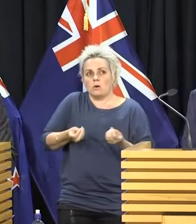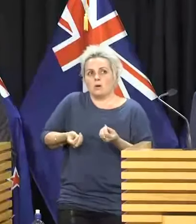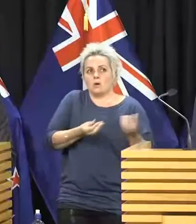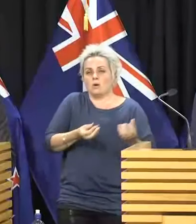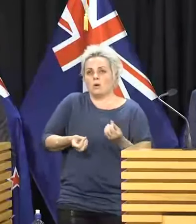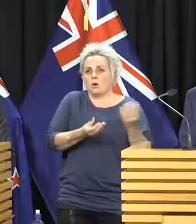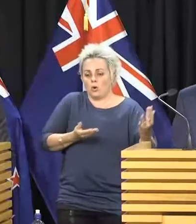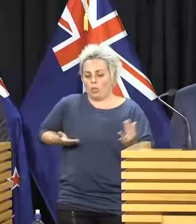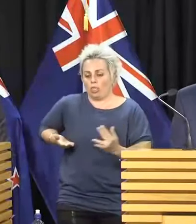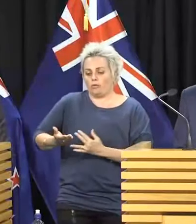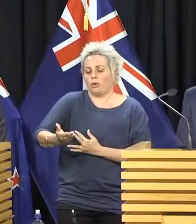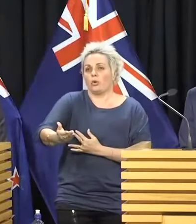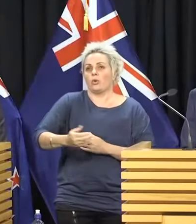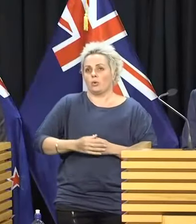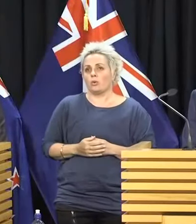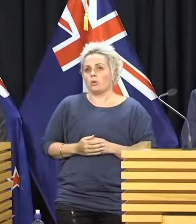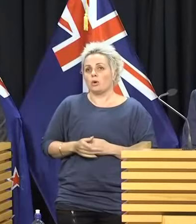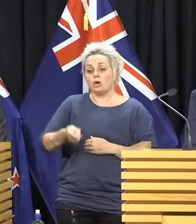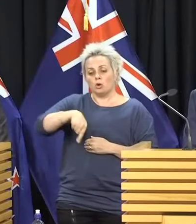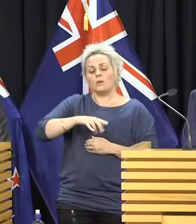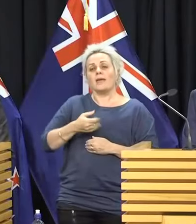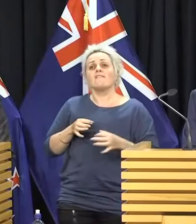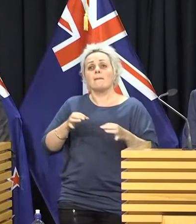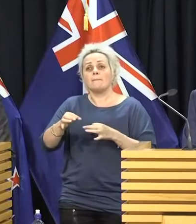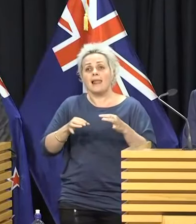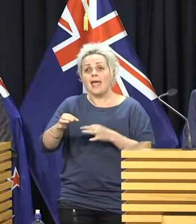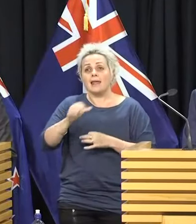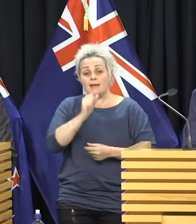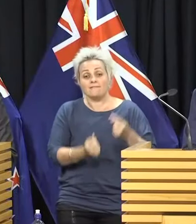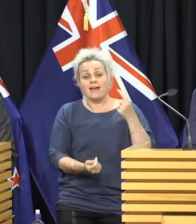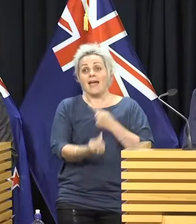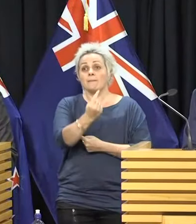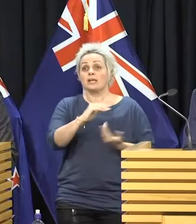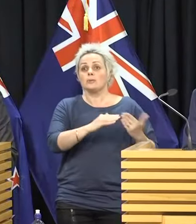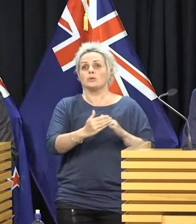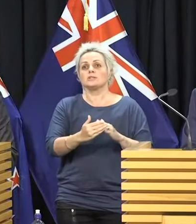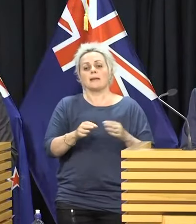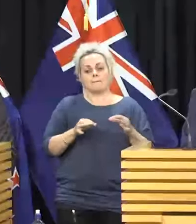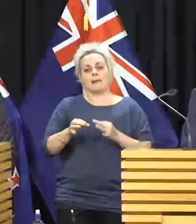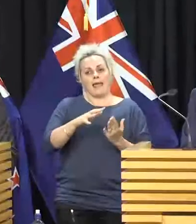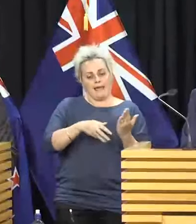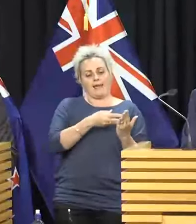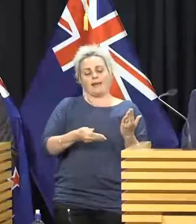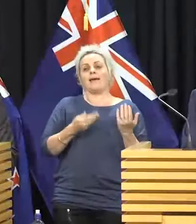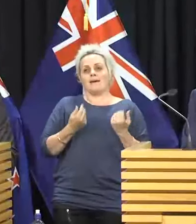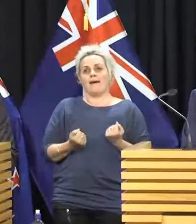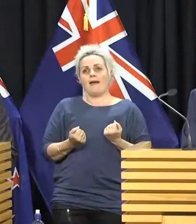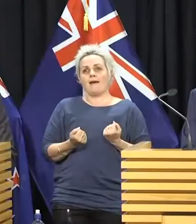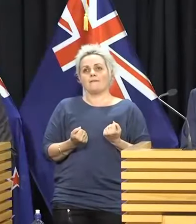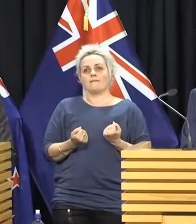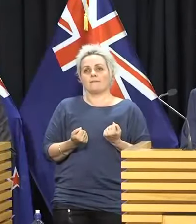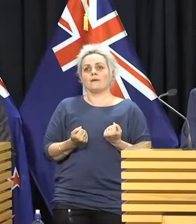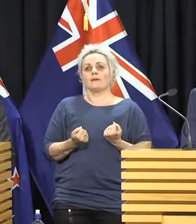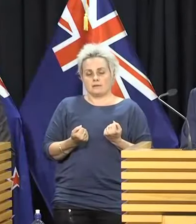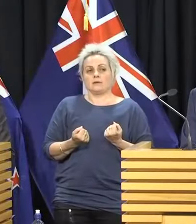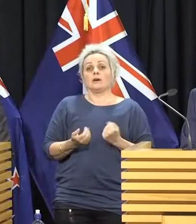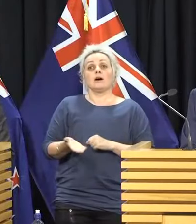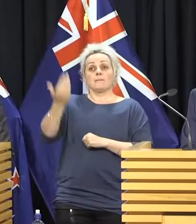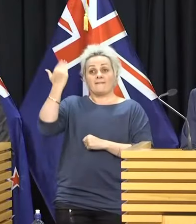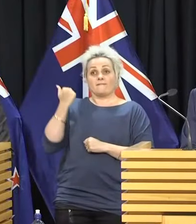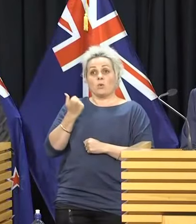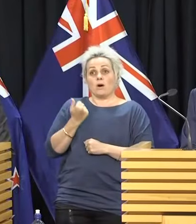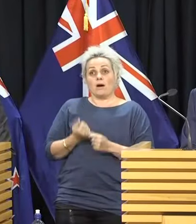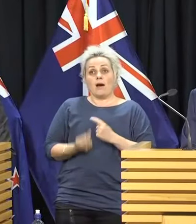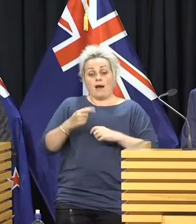hand. We have a plan for dealing with cases that emerge in the community, and the deployment of that plan has stamped out cases